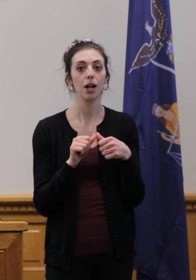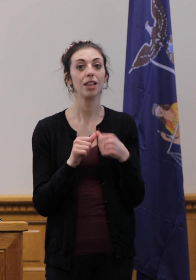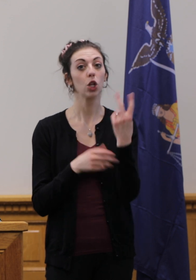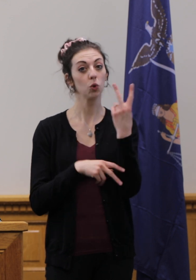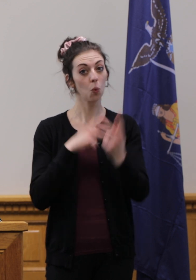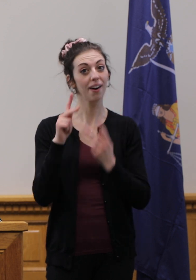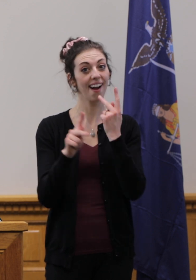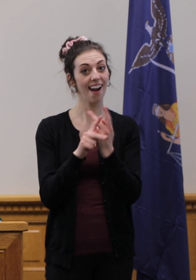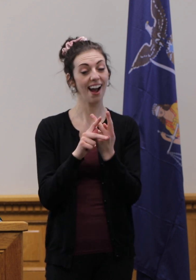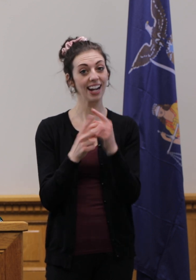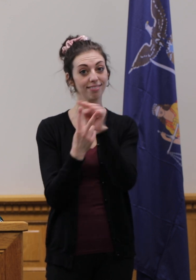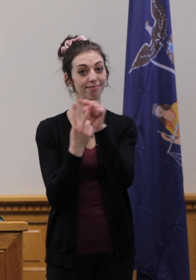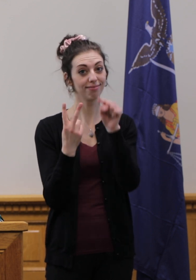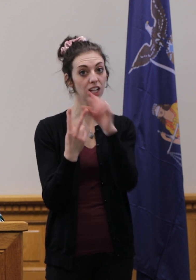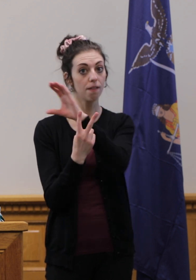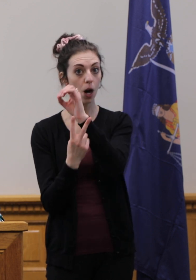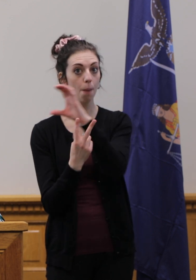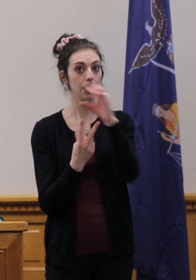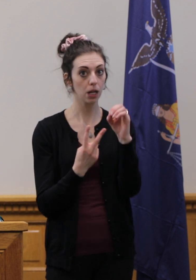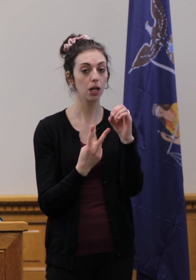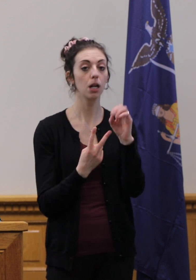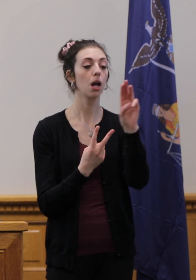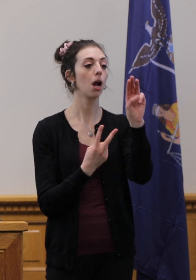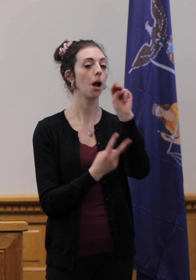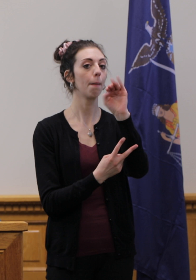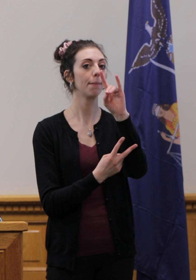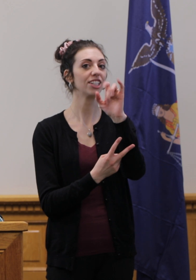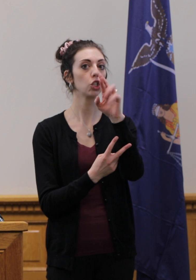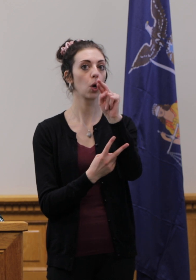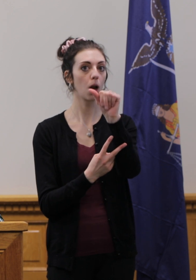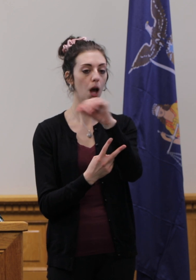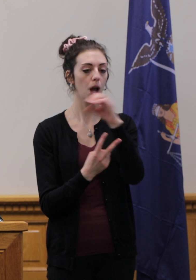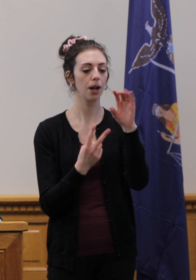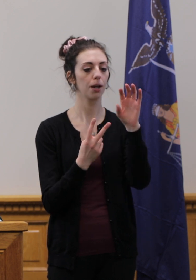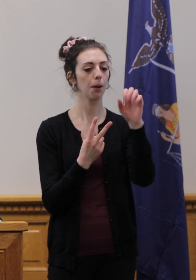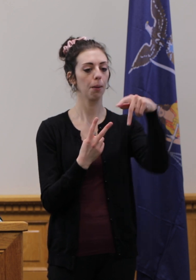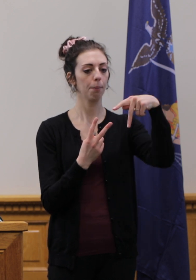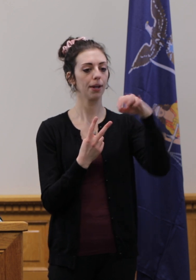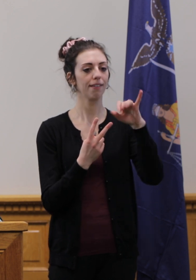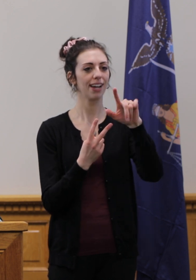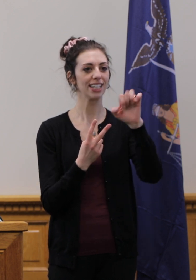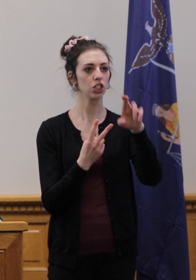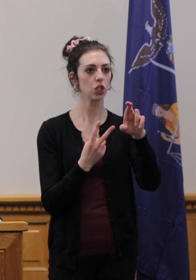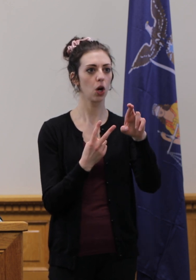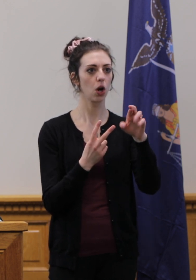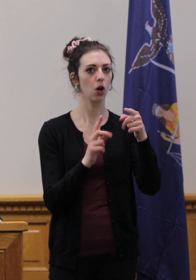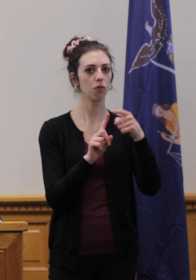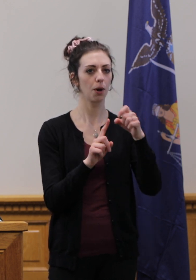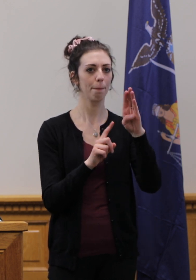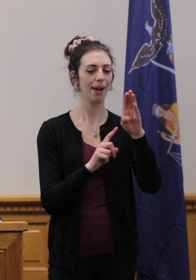types of vaccine which are currently available, Moderna and Pfizer-BioNTech, are